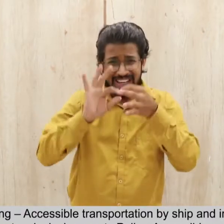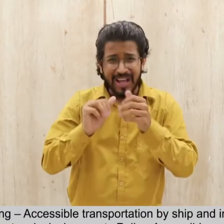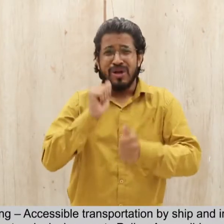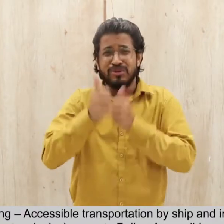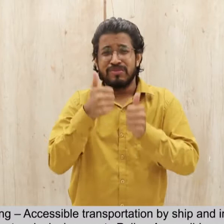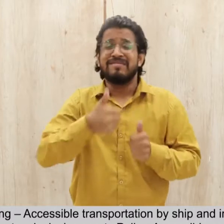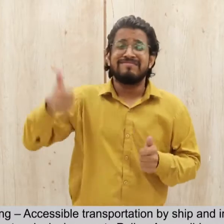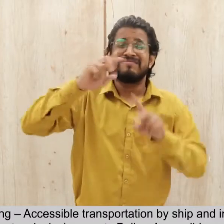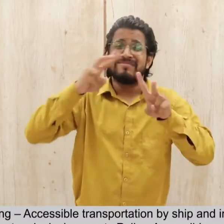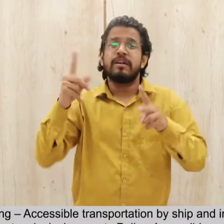Inclusive sports policy.